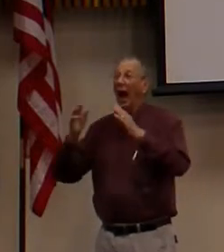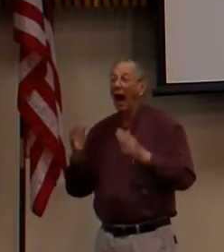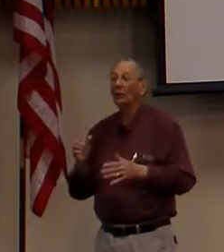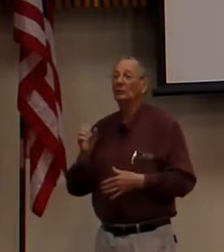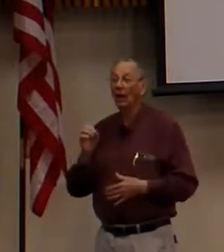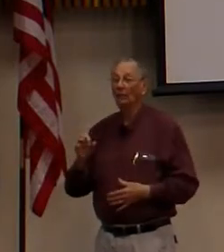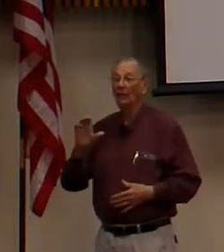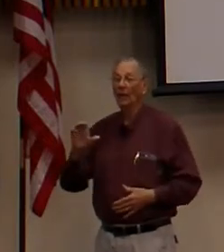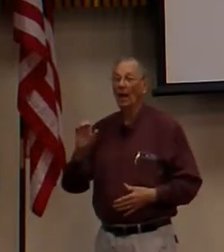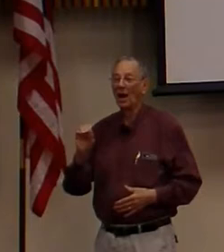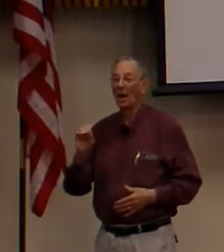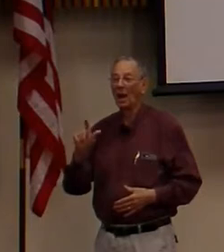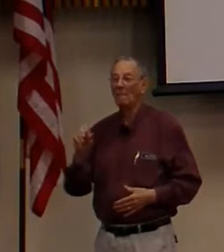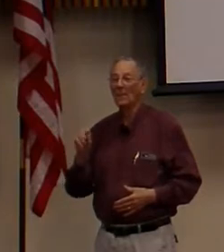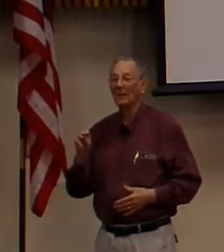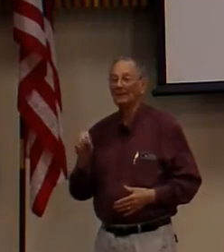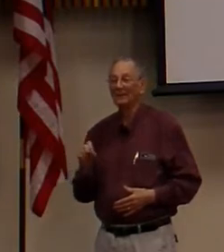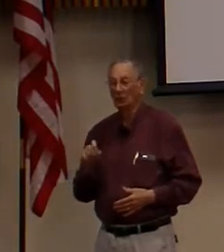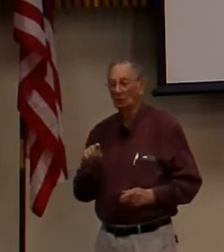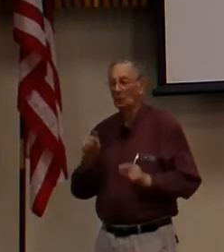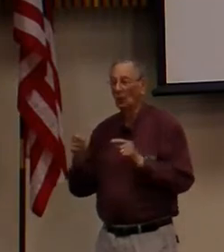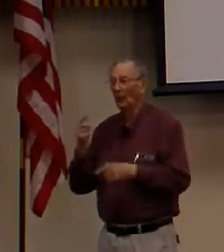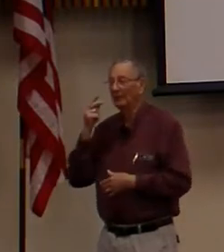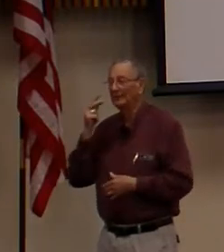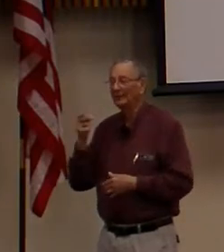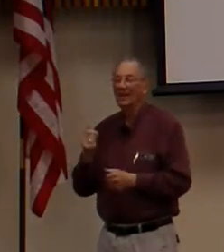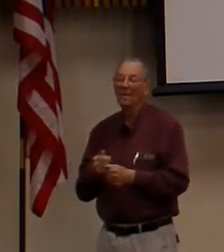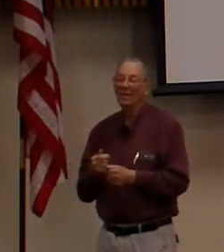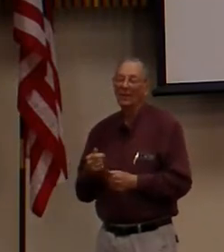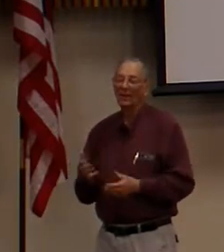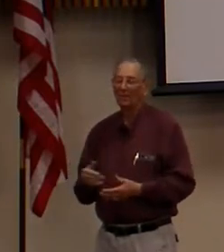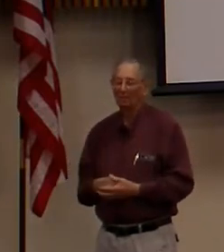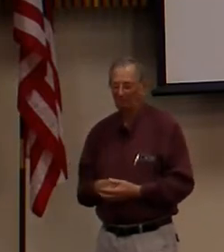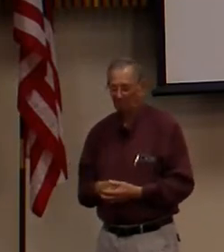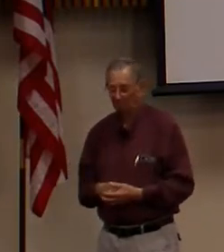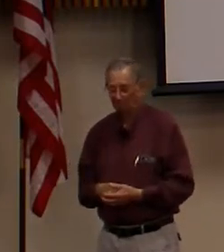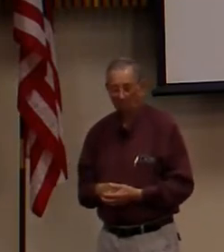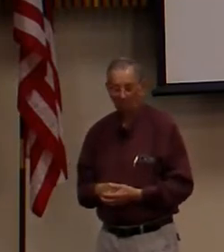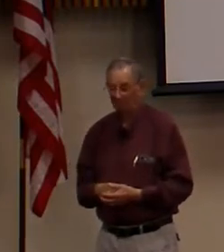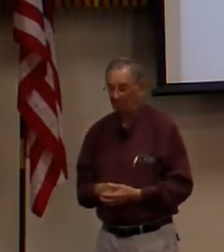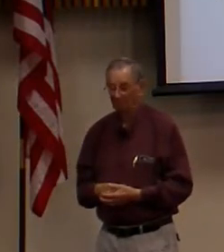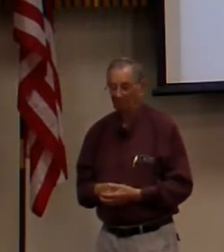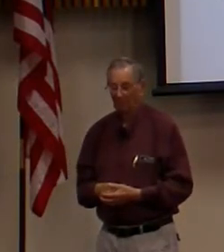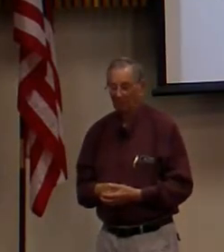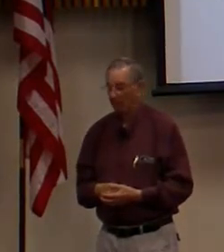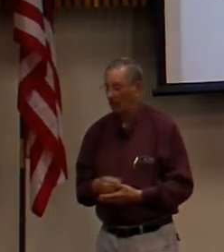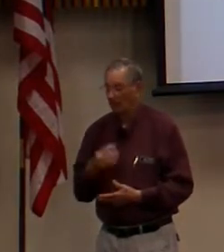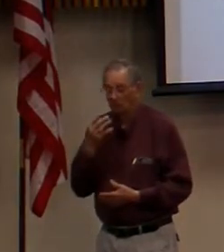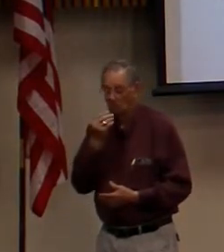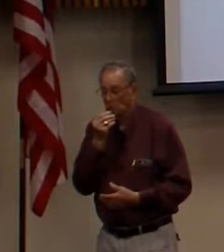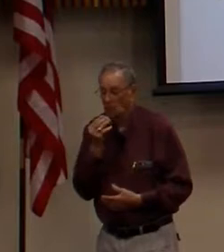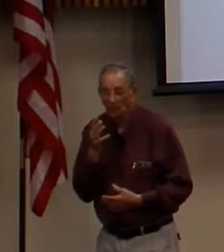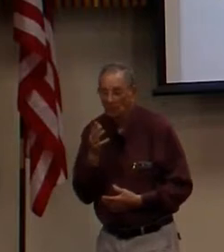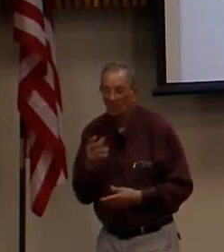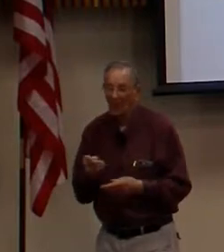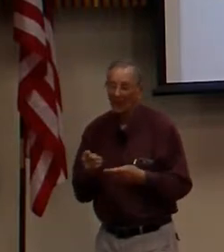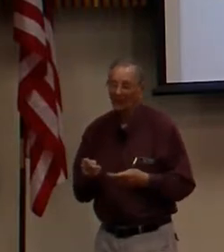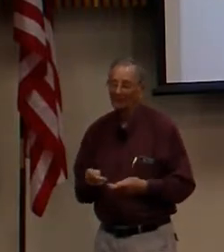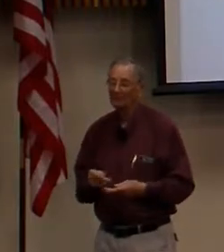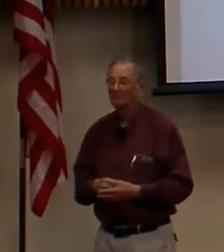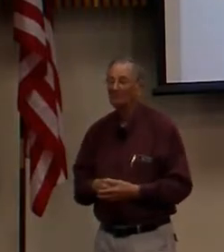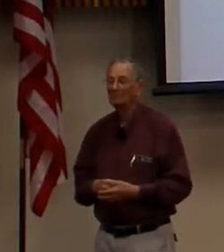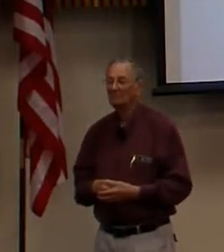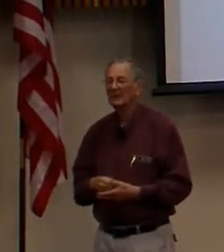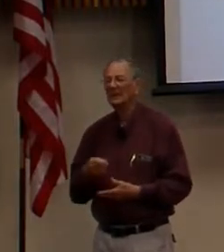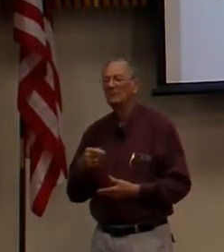So you can go and visit and see everything, and it's a beautiful place, really. Let me